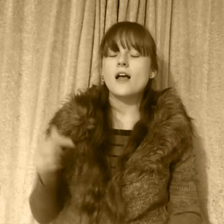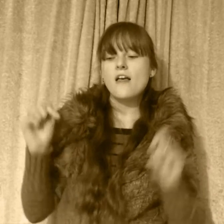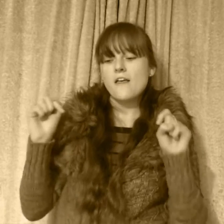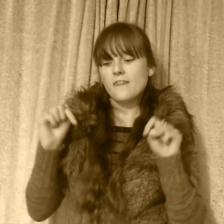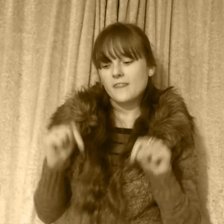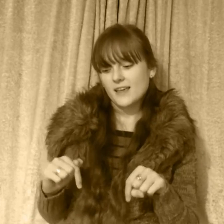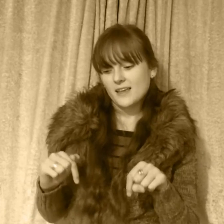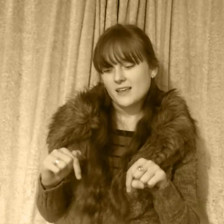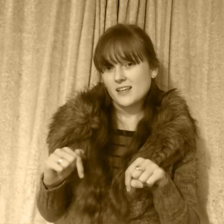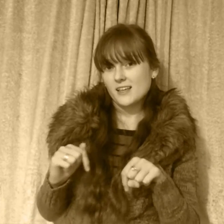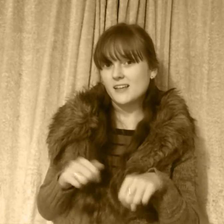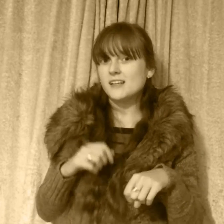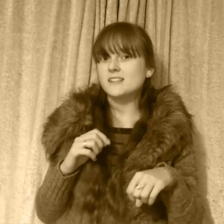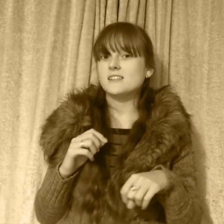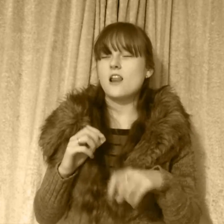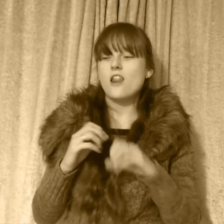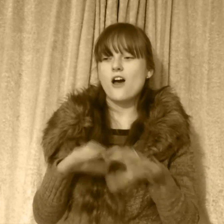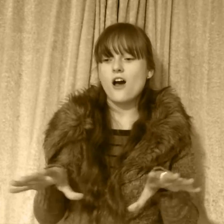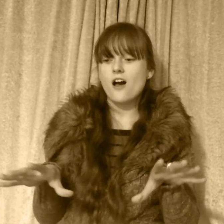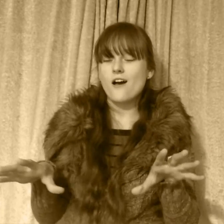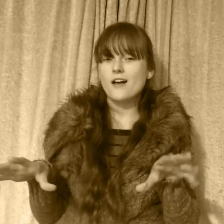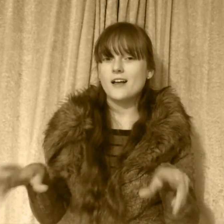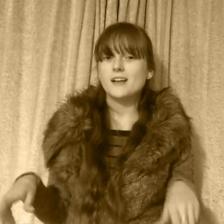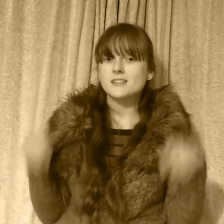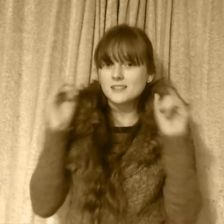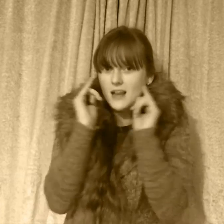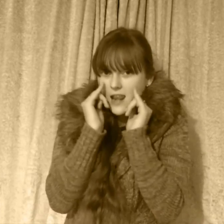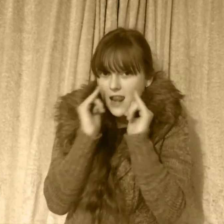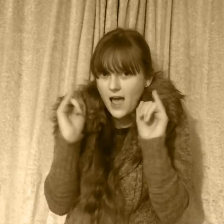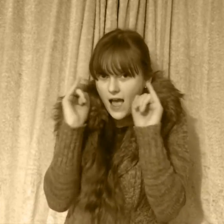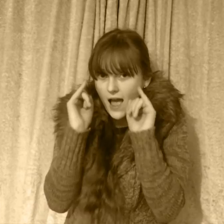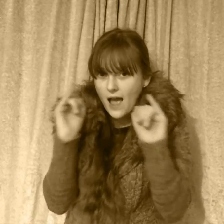this lost lamb?